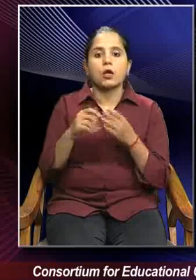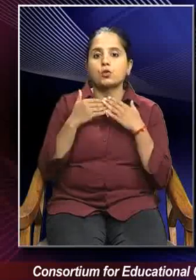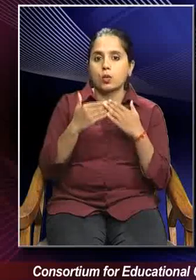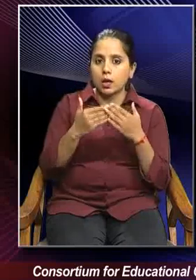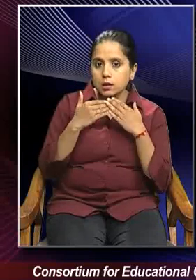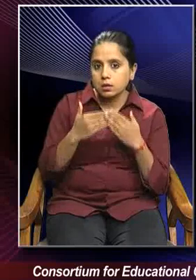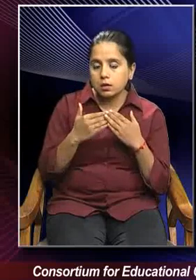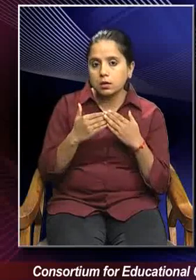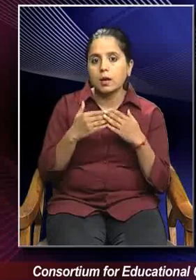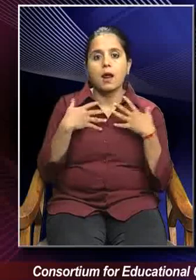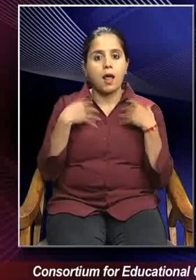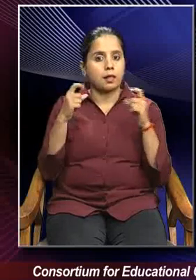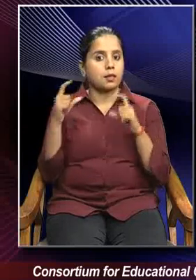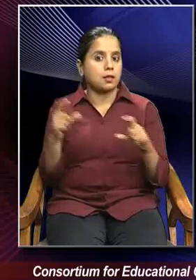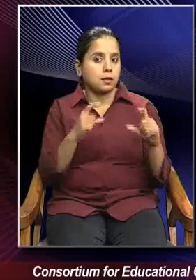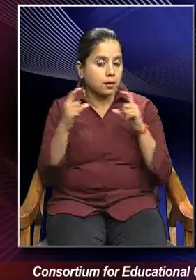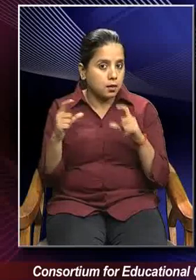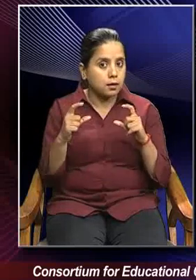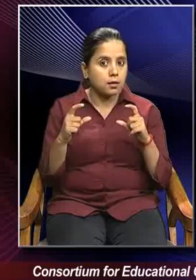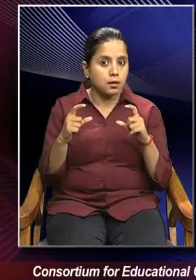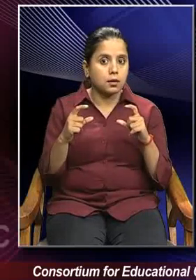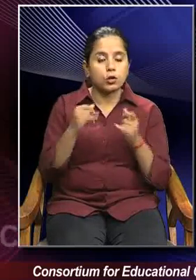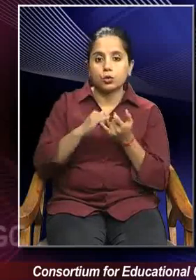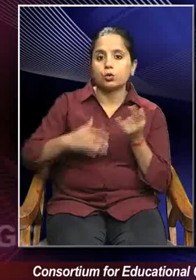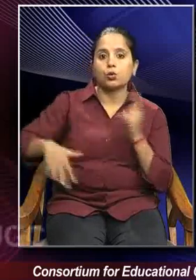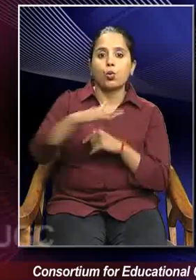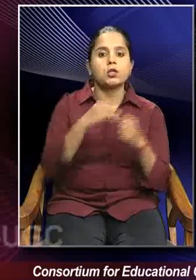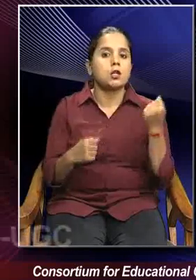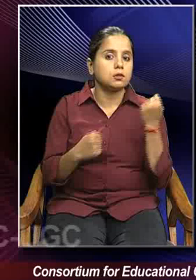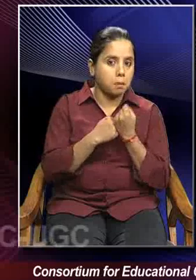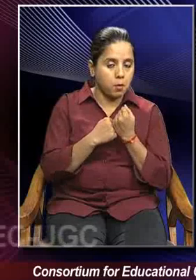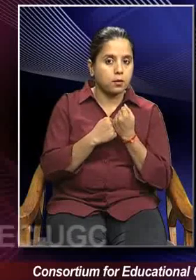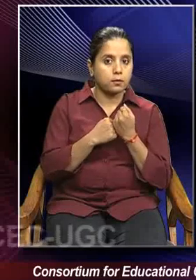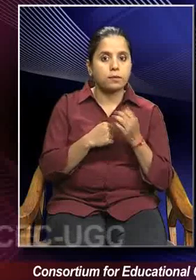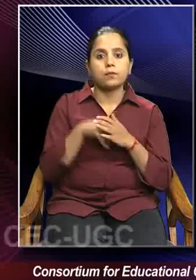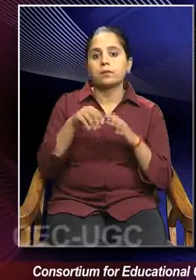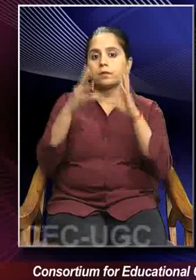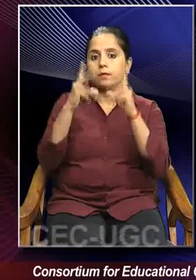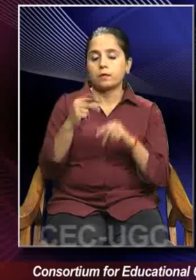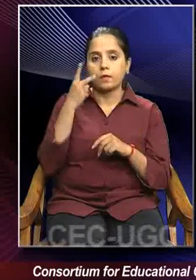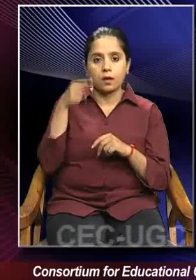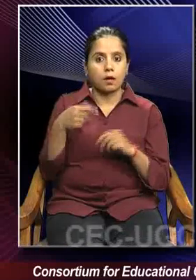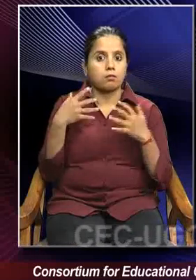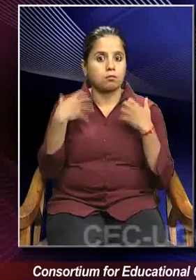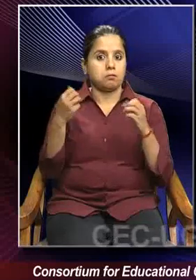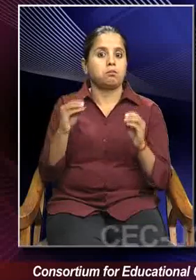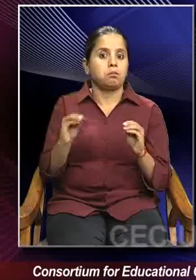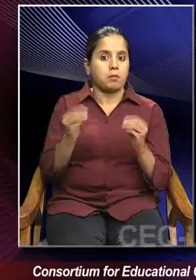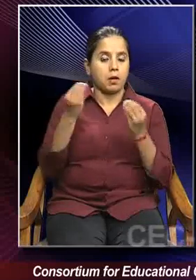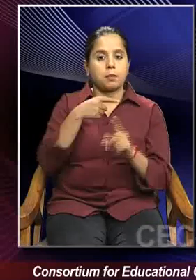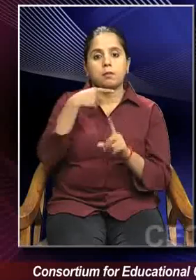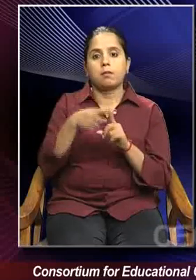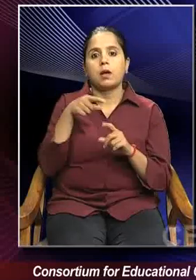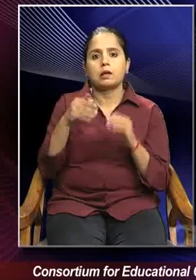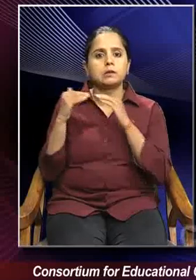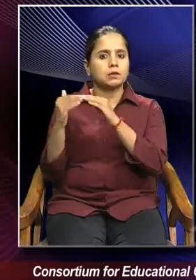education, healthcare and social support, evaluating the well-being and the